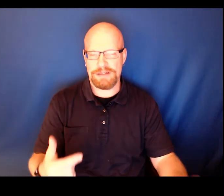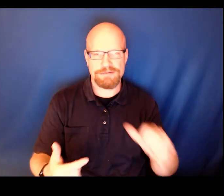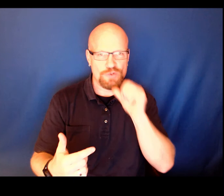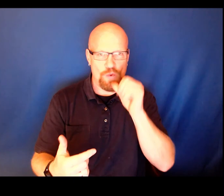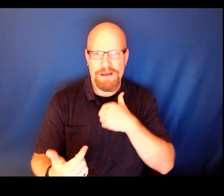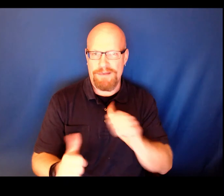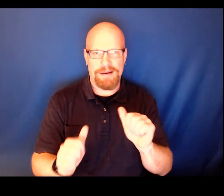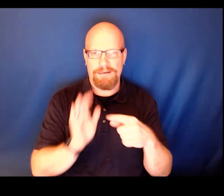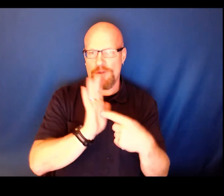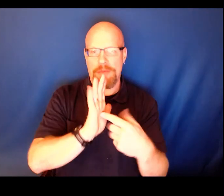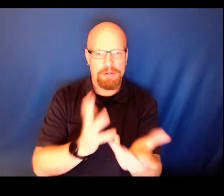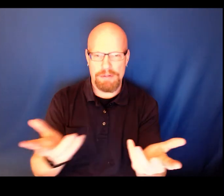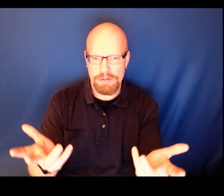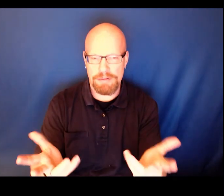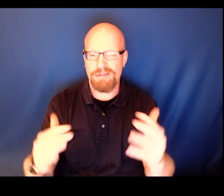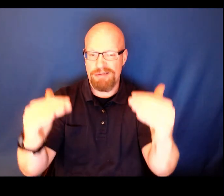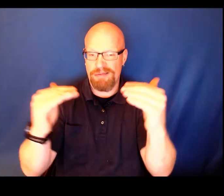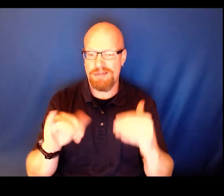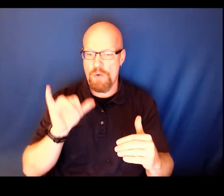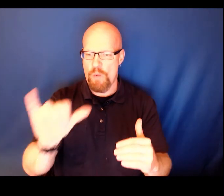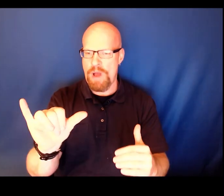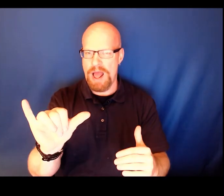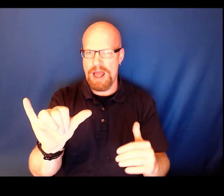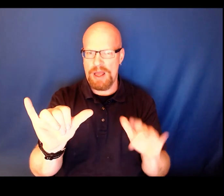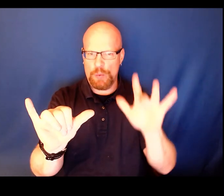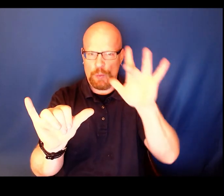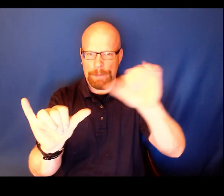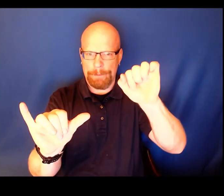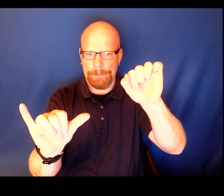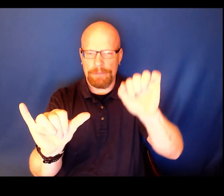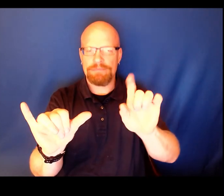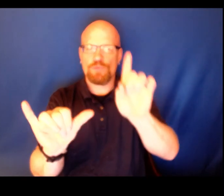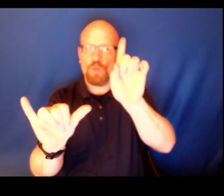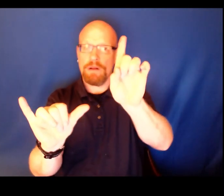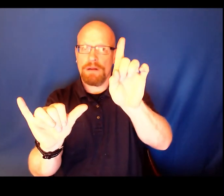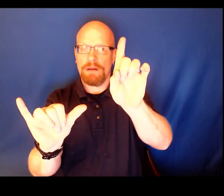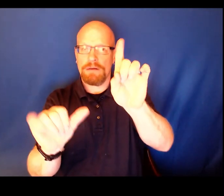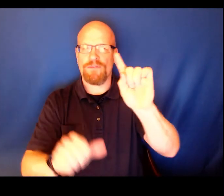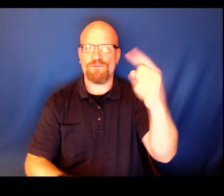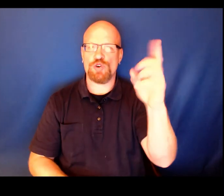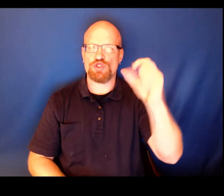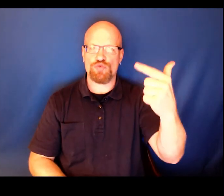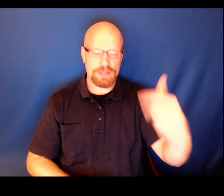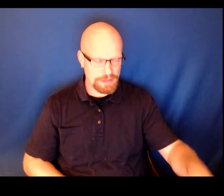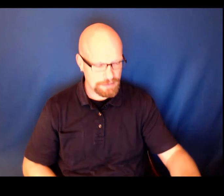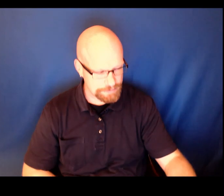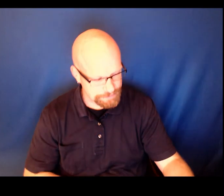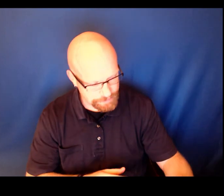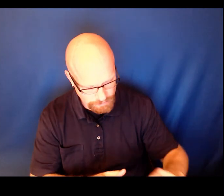X to the 0 is 1, right? So there's no variable, we can say it's a 0 degree term. The